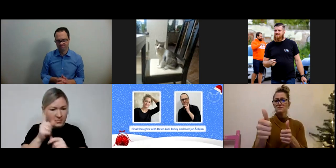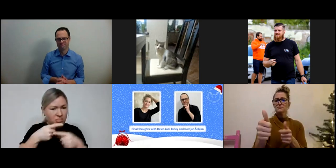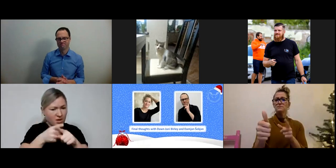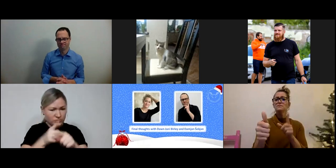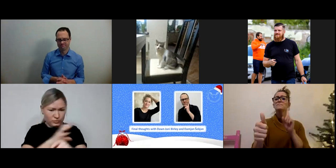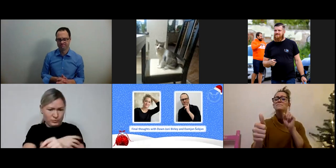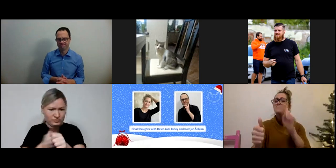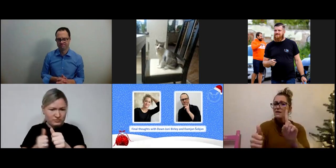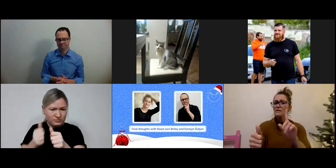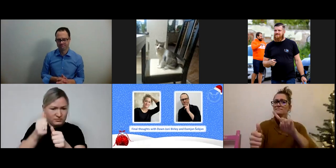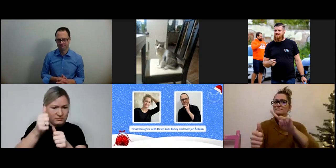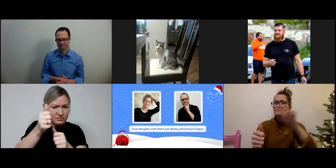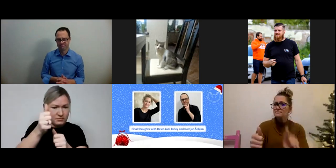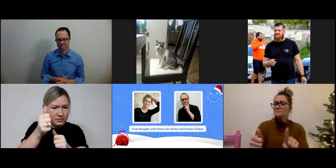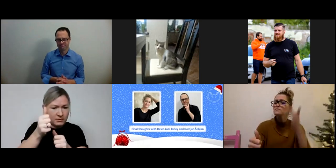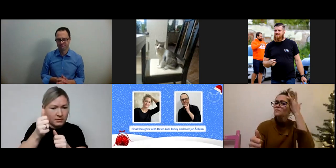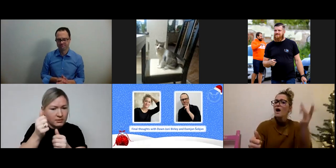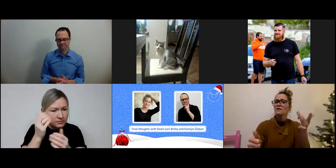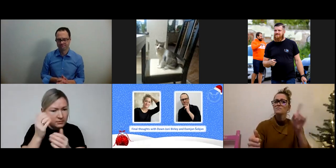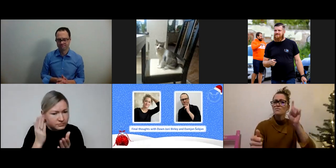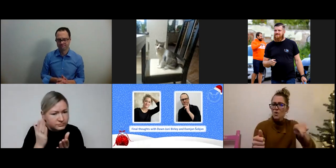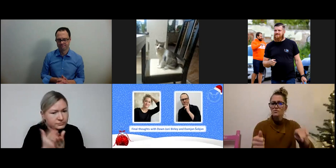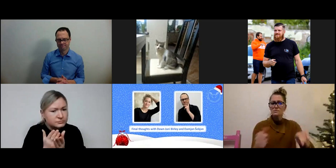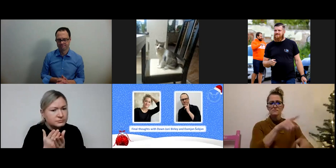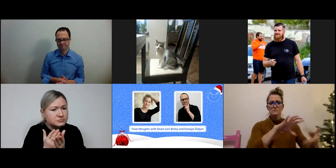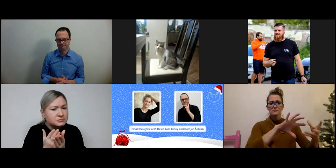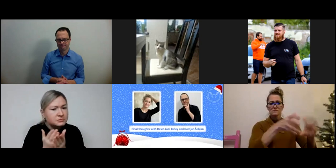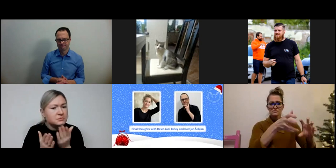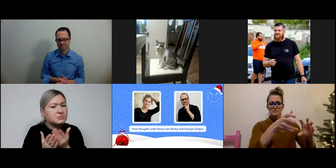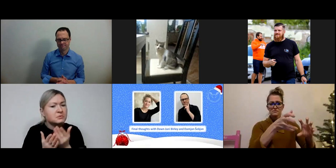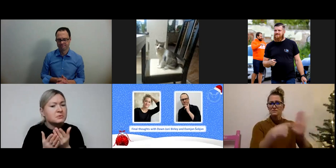And technically, actually, the deaf are usually always ahead.